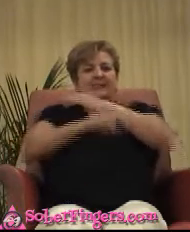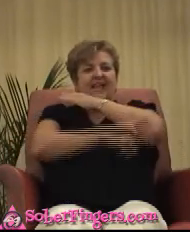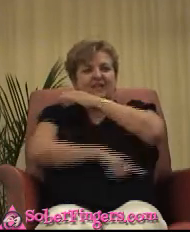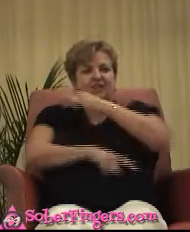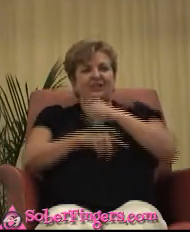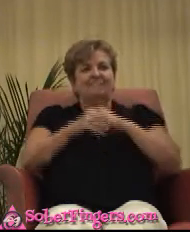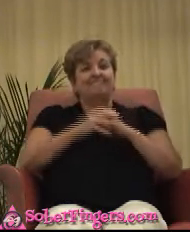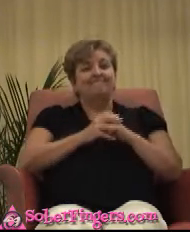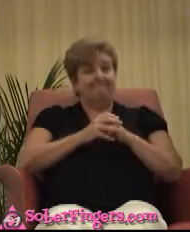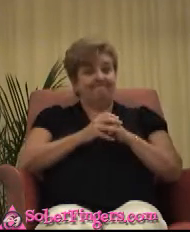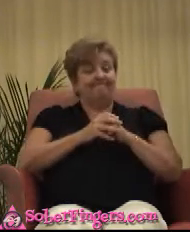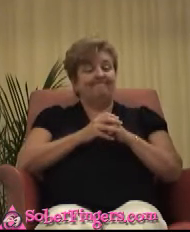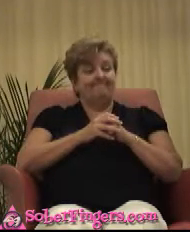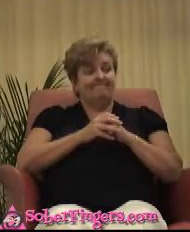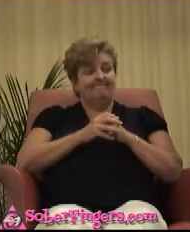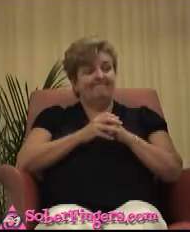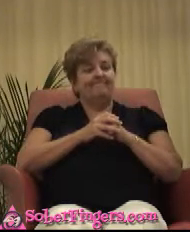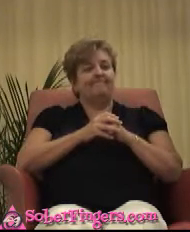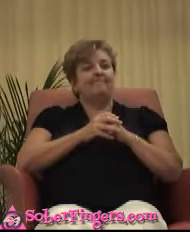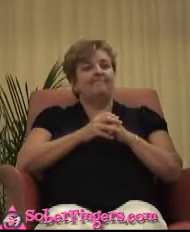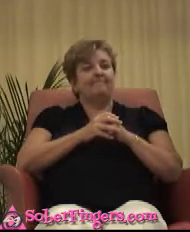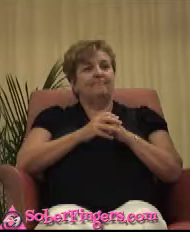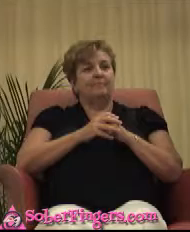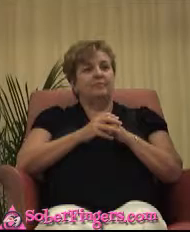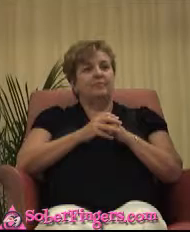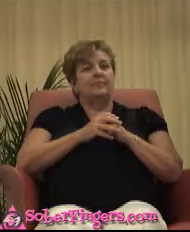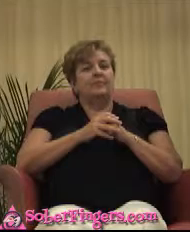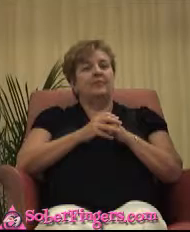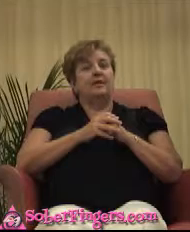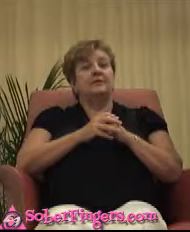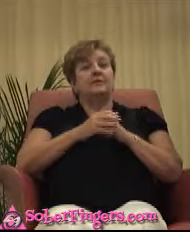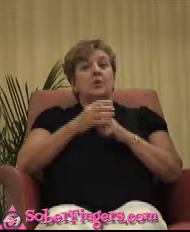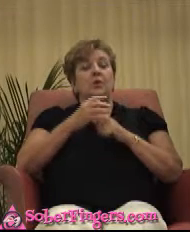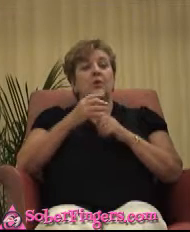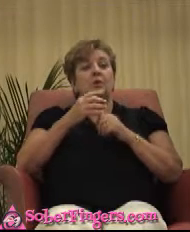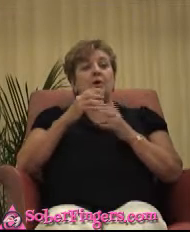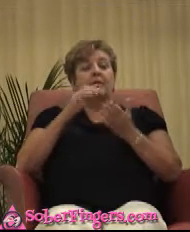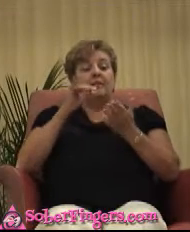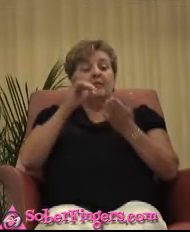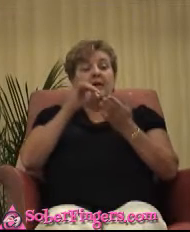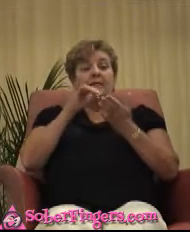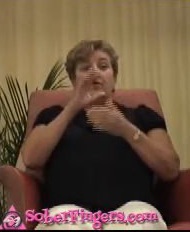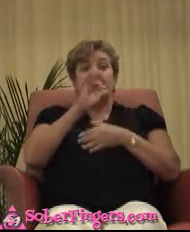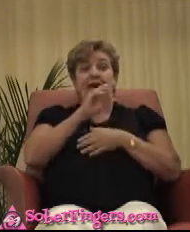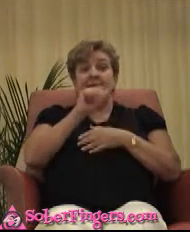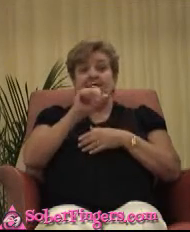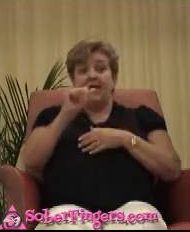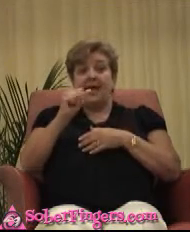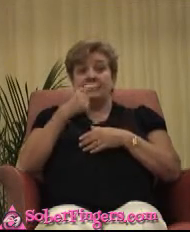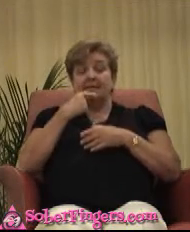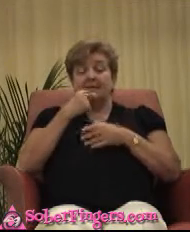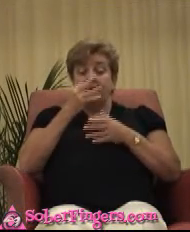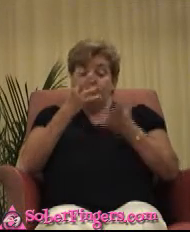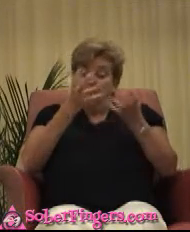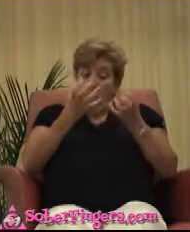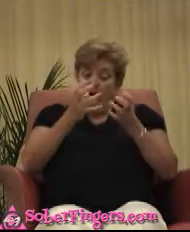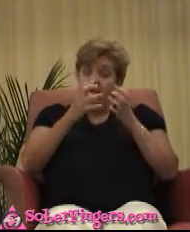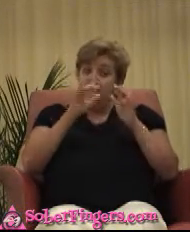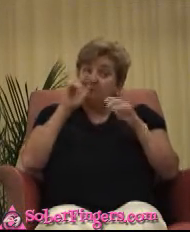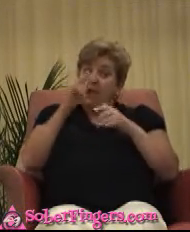sanctions, which took one of the S's out of the word impossible. The FAA then said, if you want to fly again, you start at the bottom of the private license. Now, one of